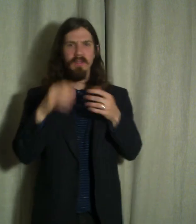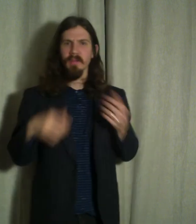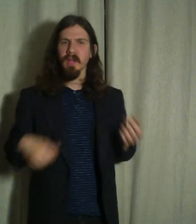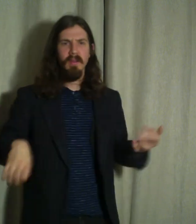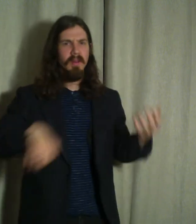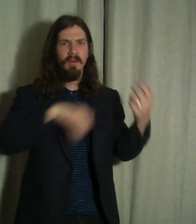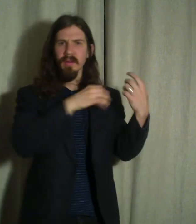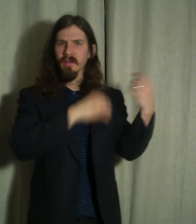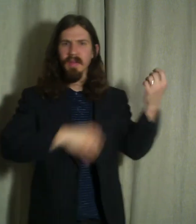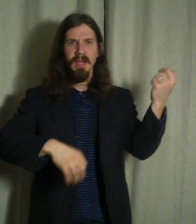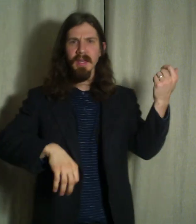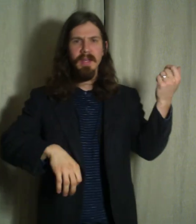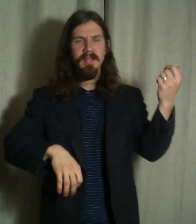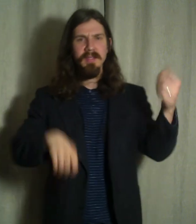instrument, you know, your thing is,